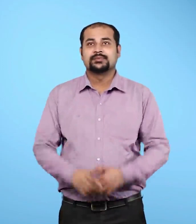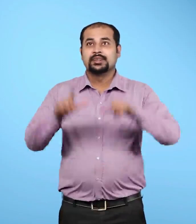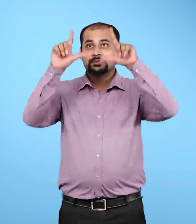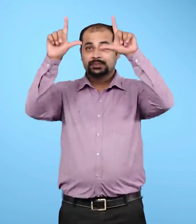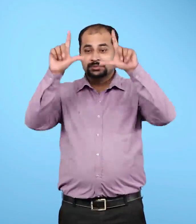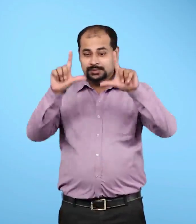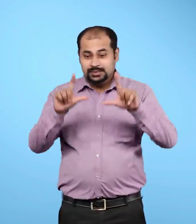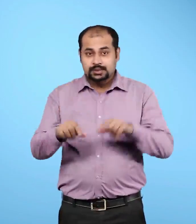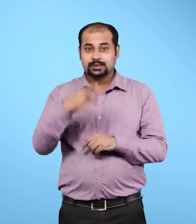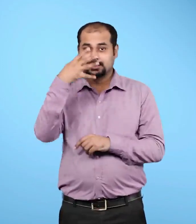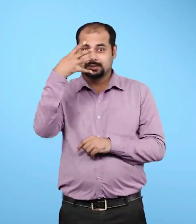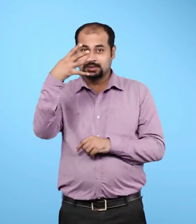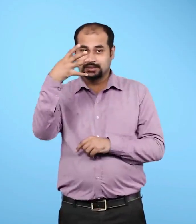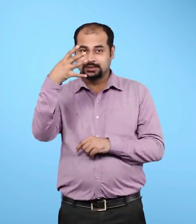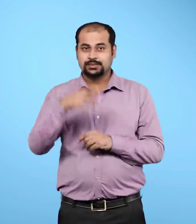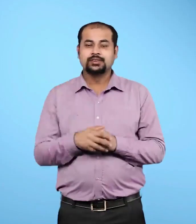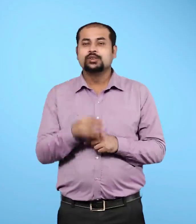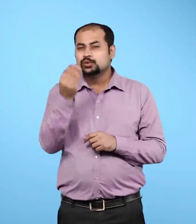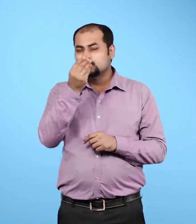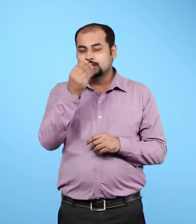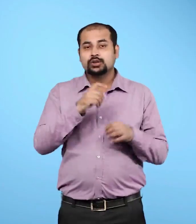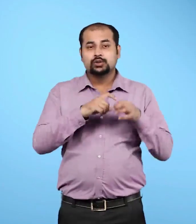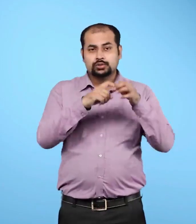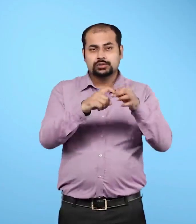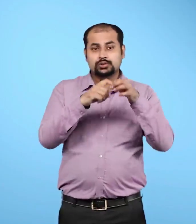This page has 4 pictures and some questions.